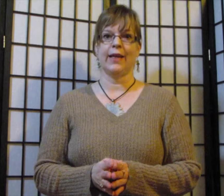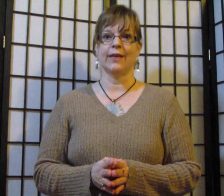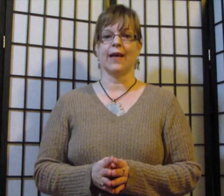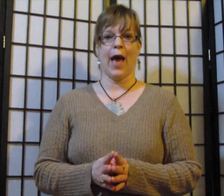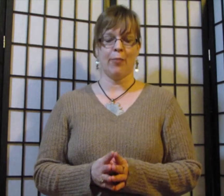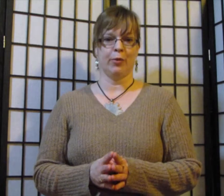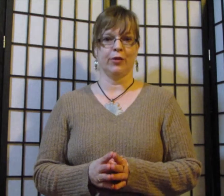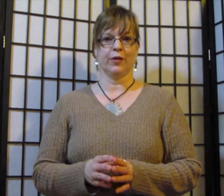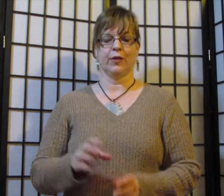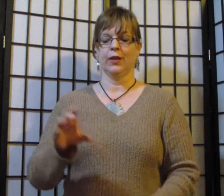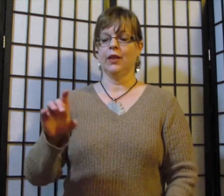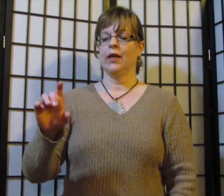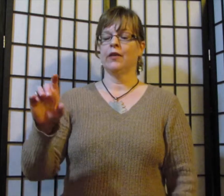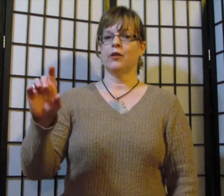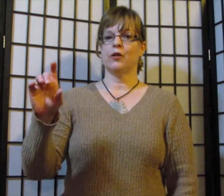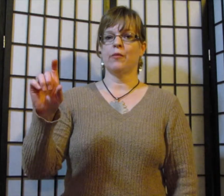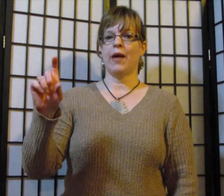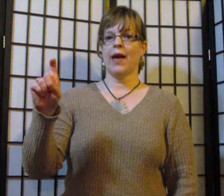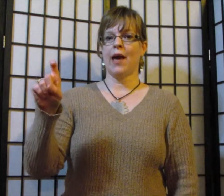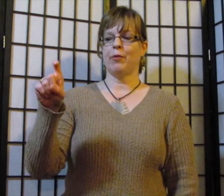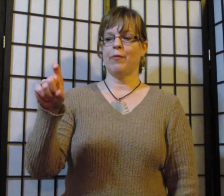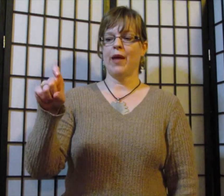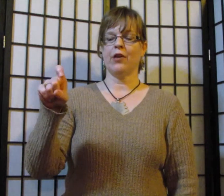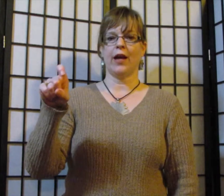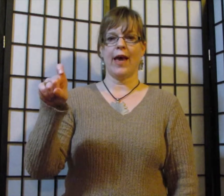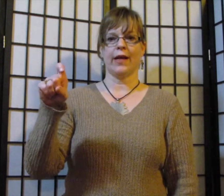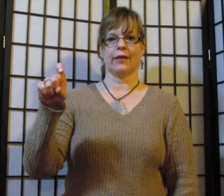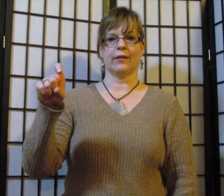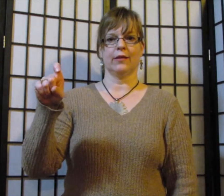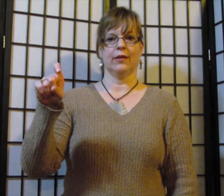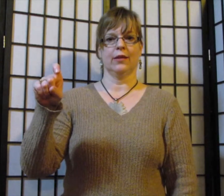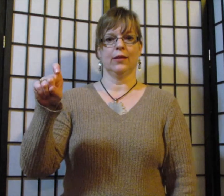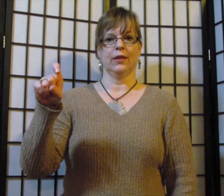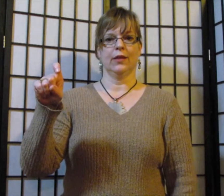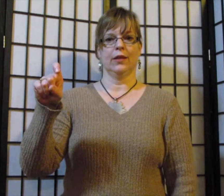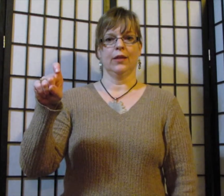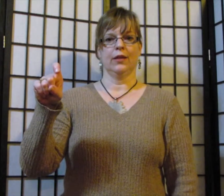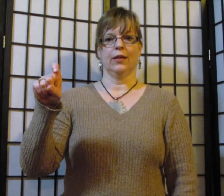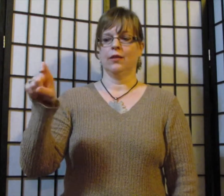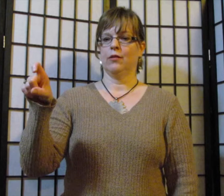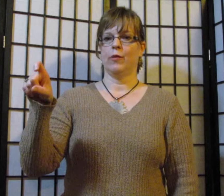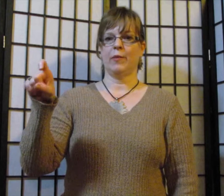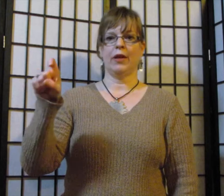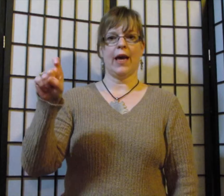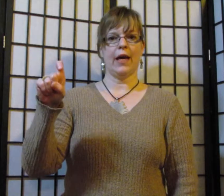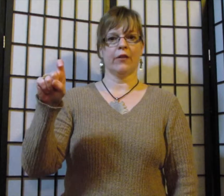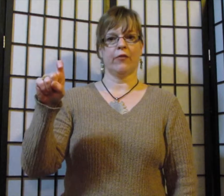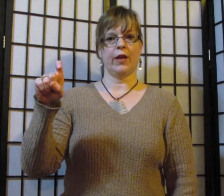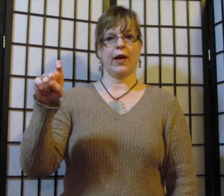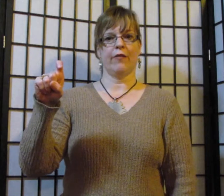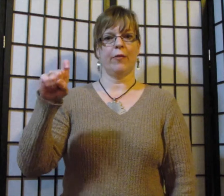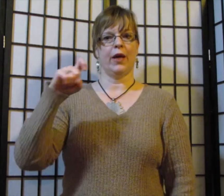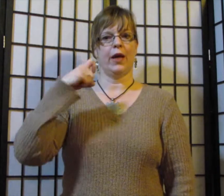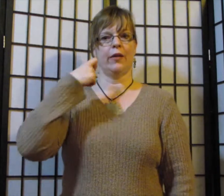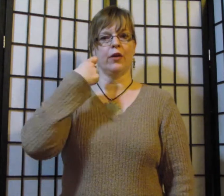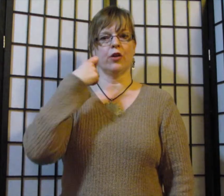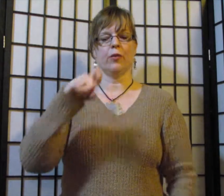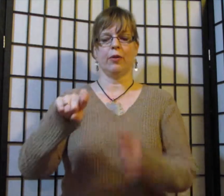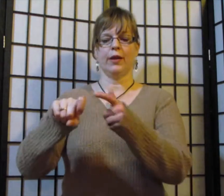is apples. So to make apple, make your X. Remember the X from the alphabet? And then you're going to put